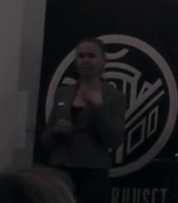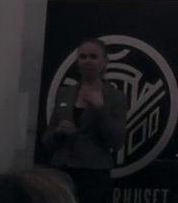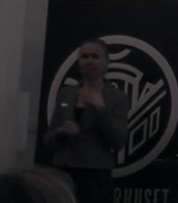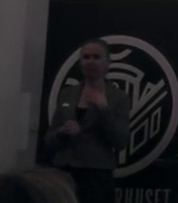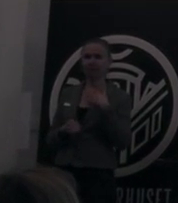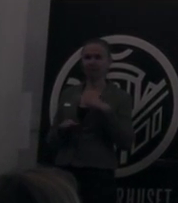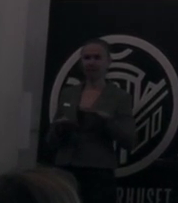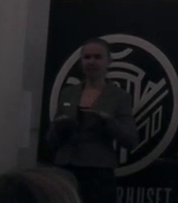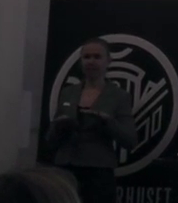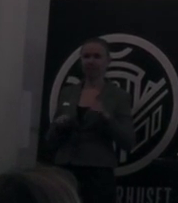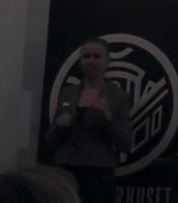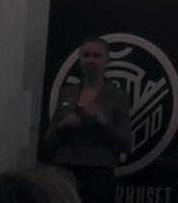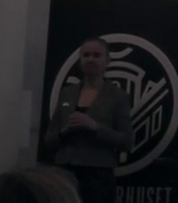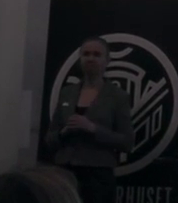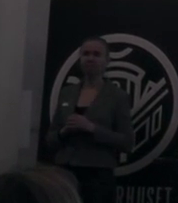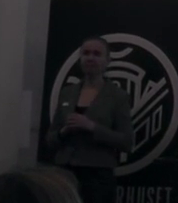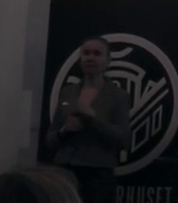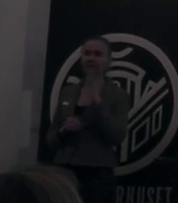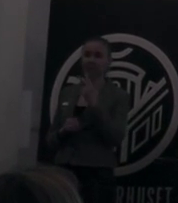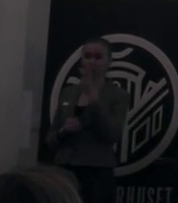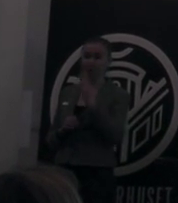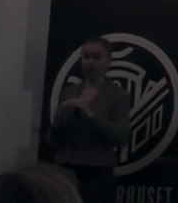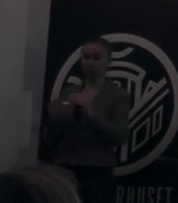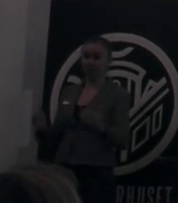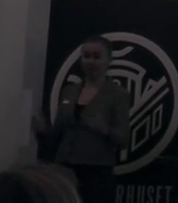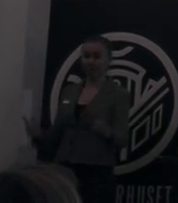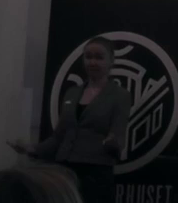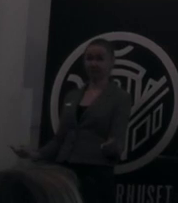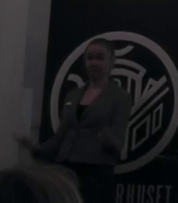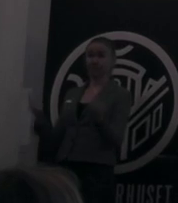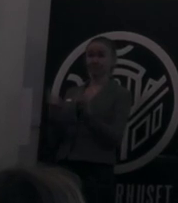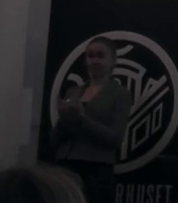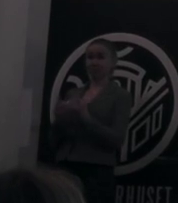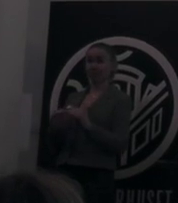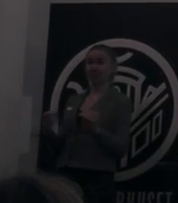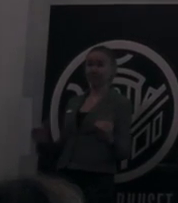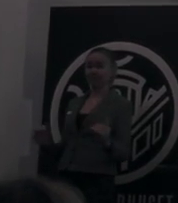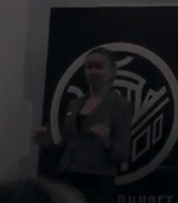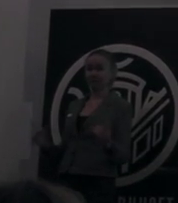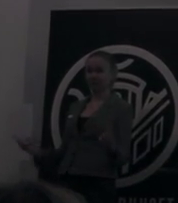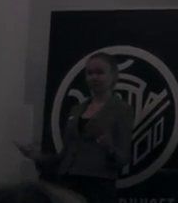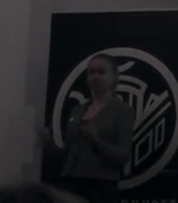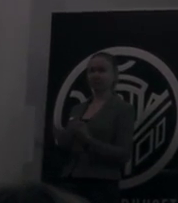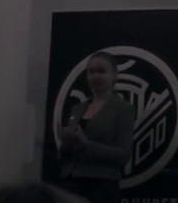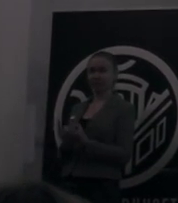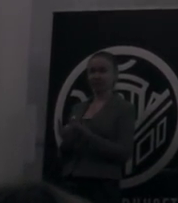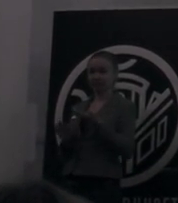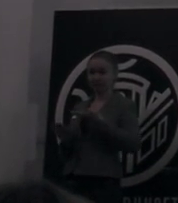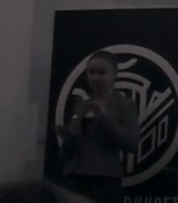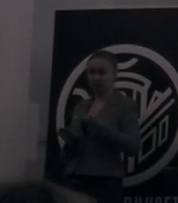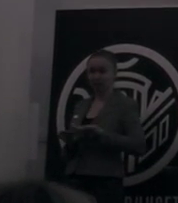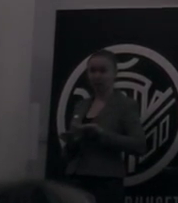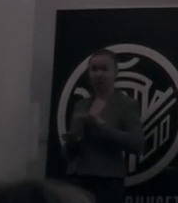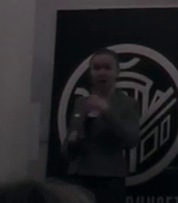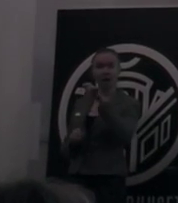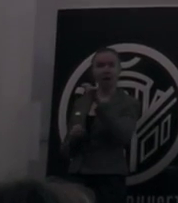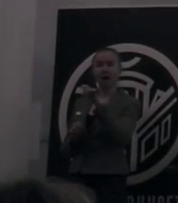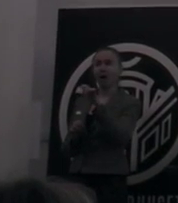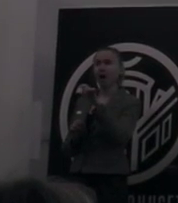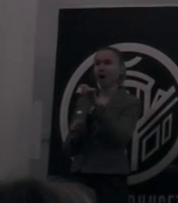up on stage at Pride in the Czech Republic. He went on